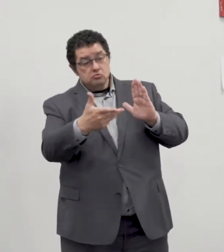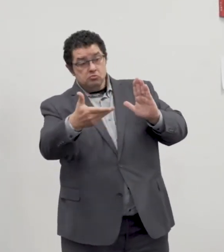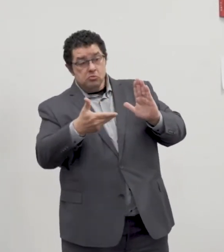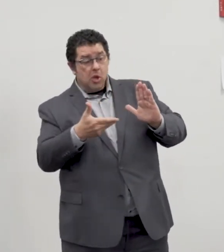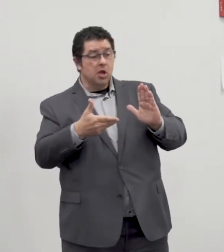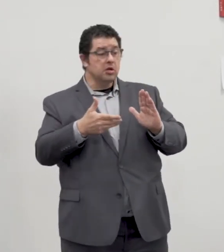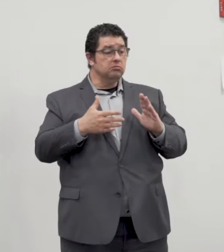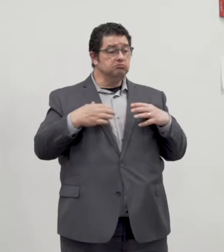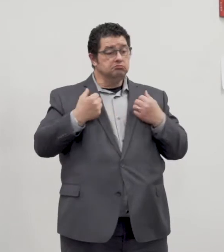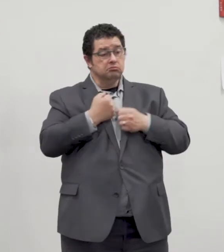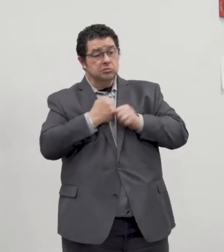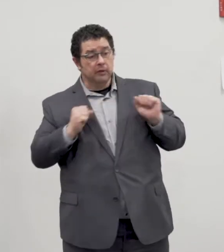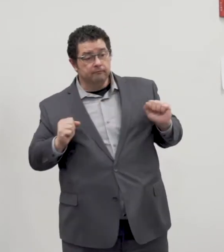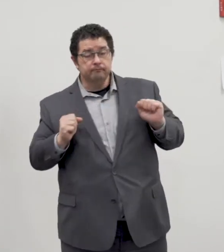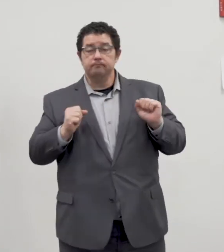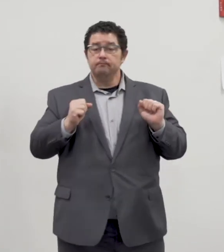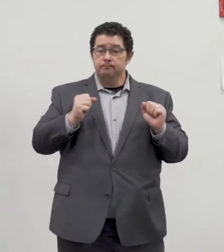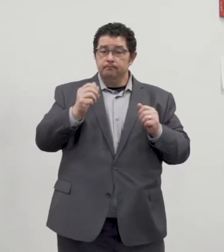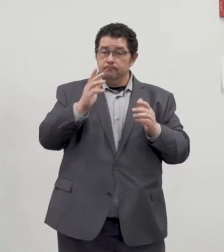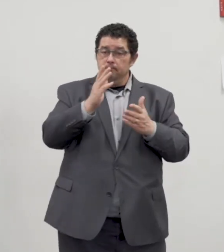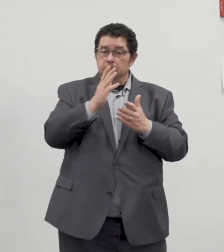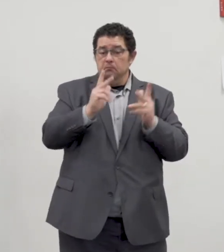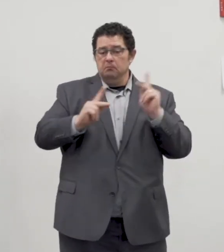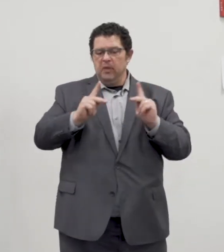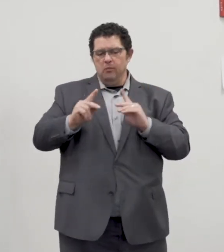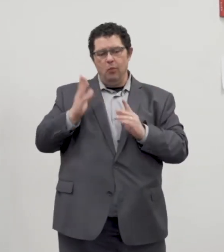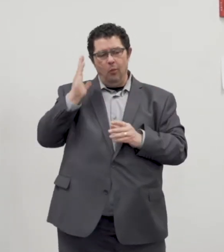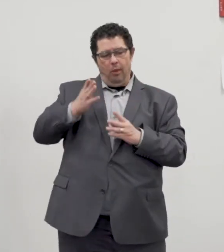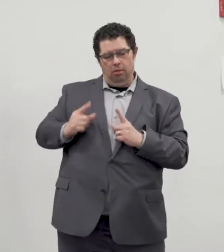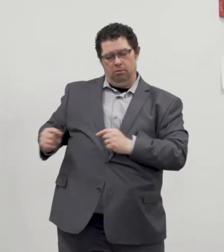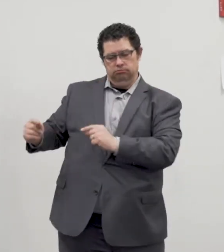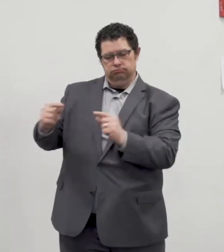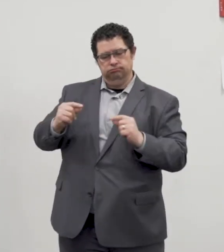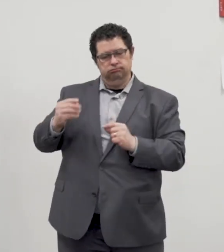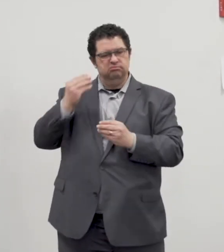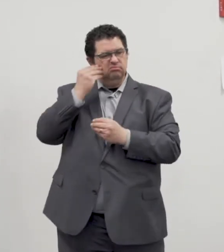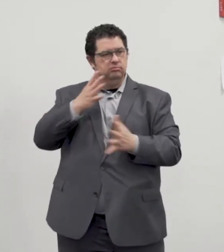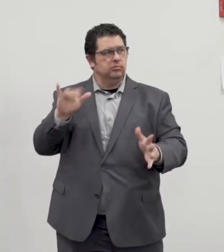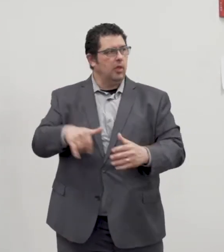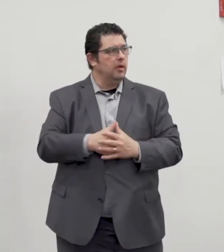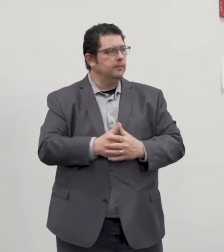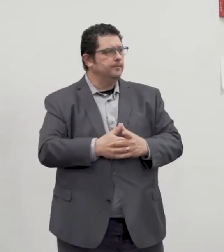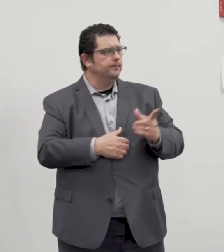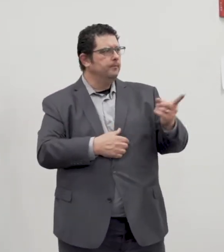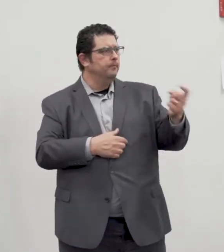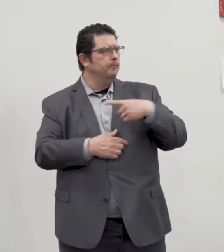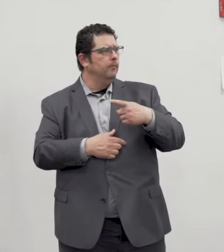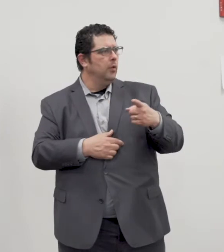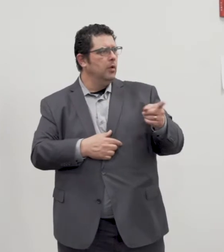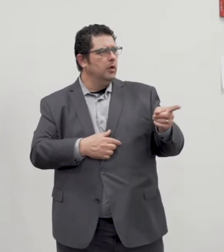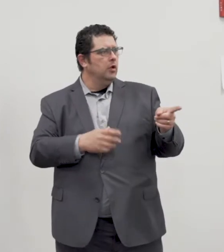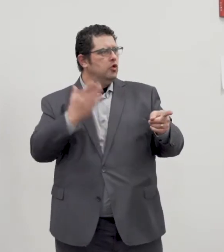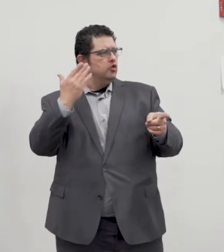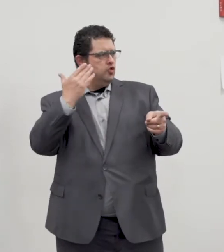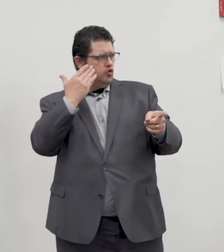reassuring, then the word will get around very quickly. Do you know which